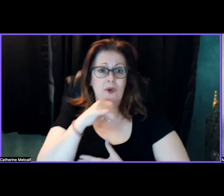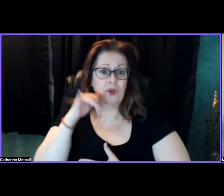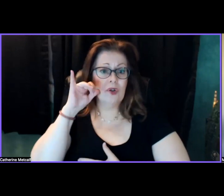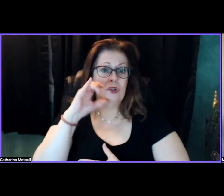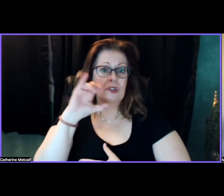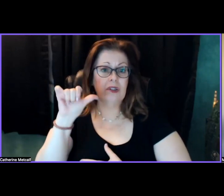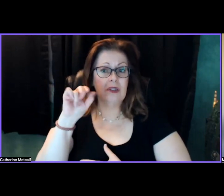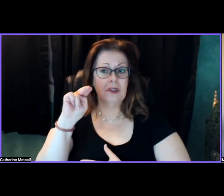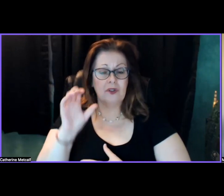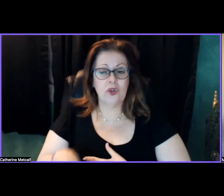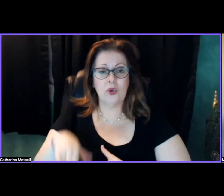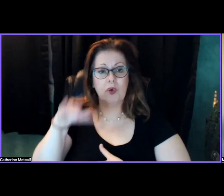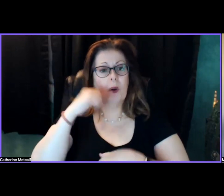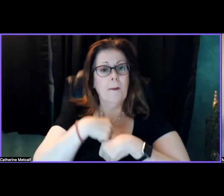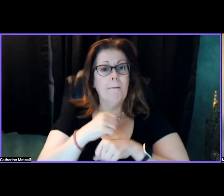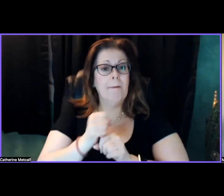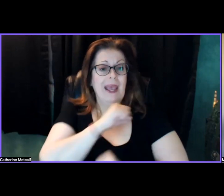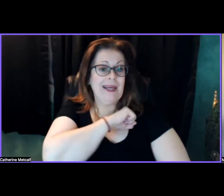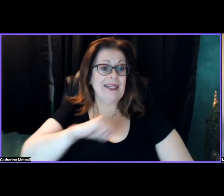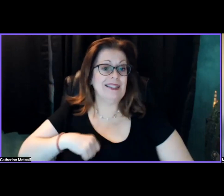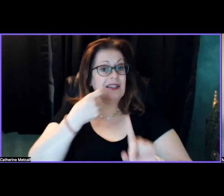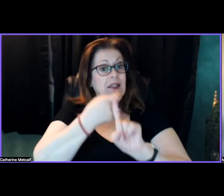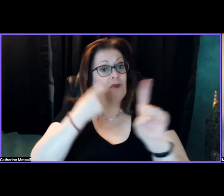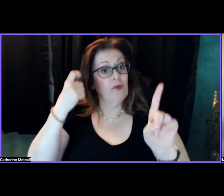grew up making saints out of men.